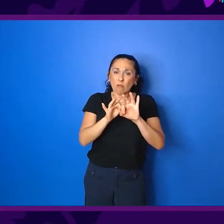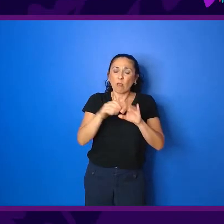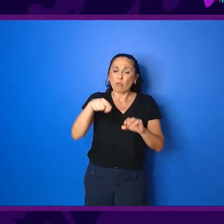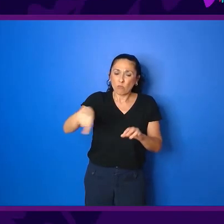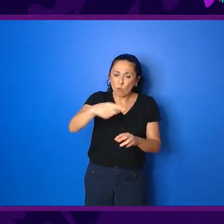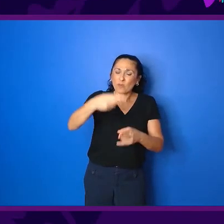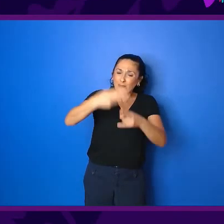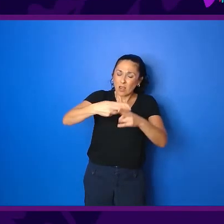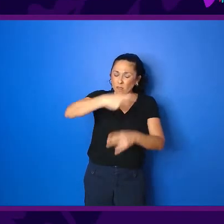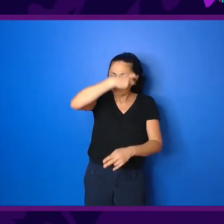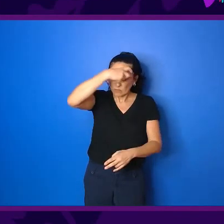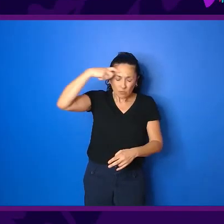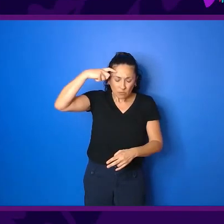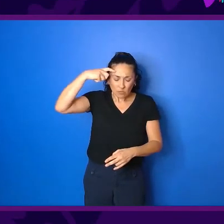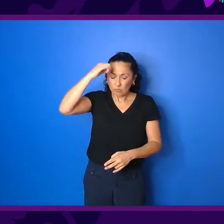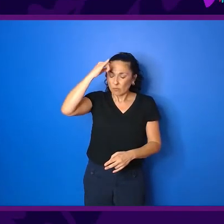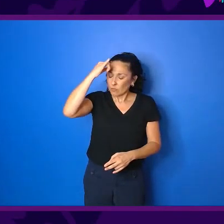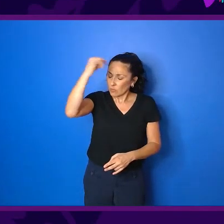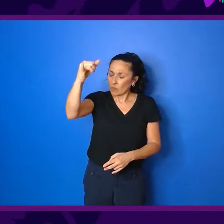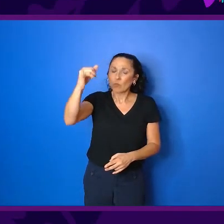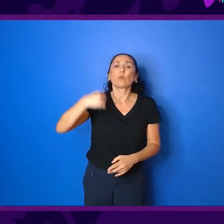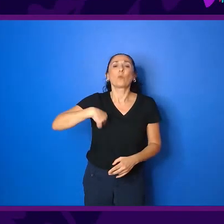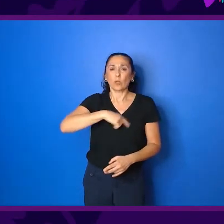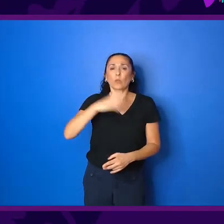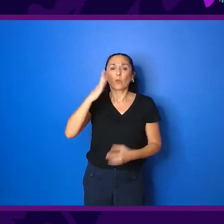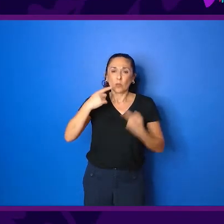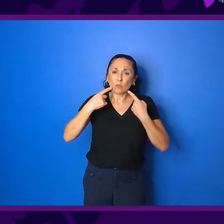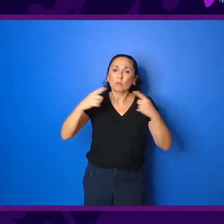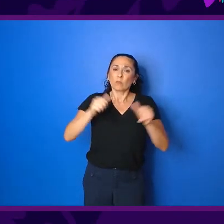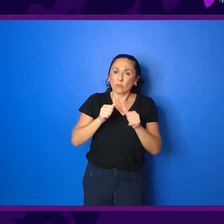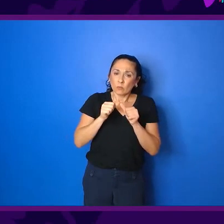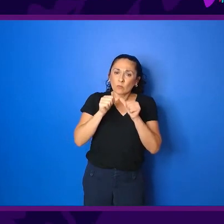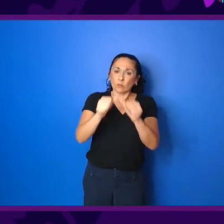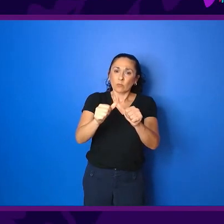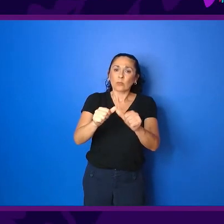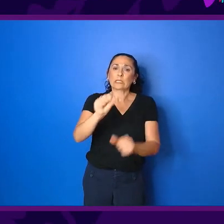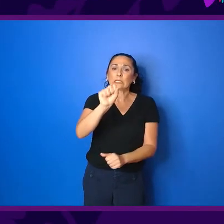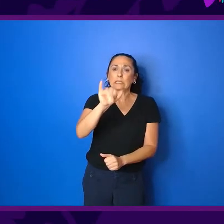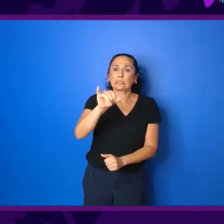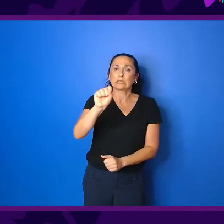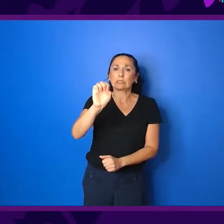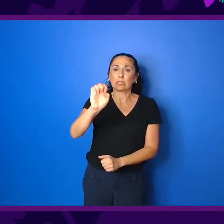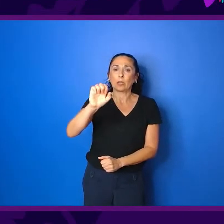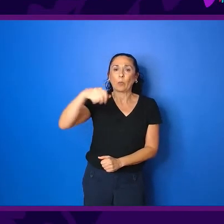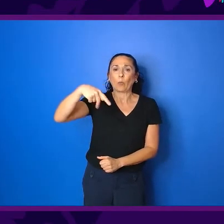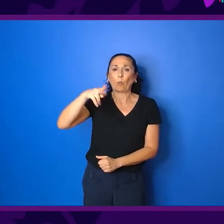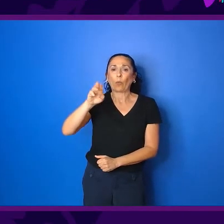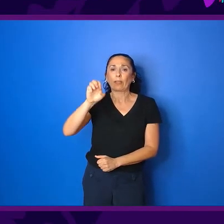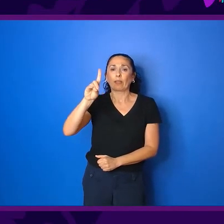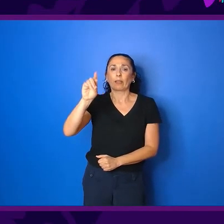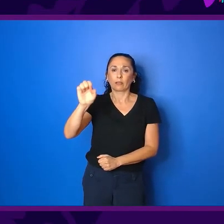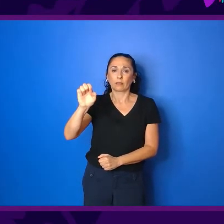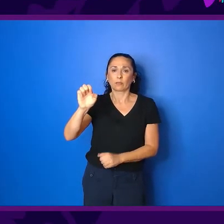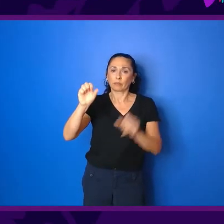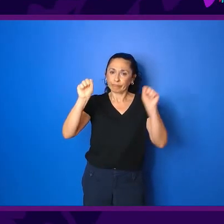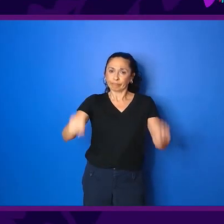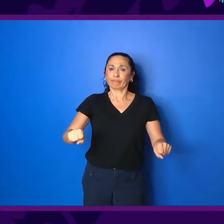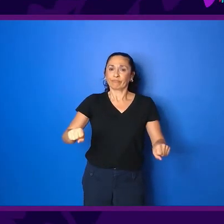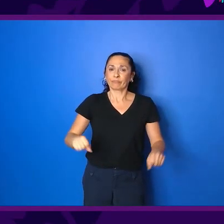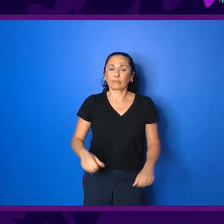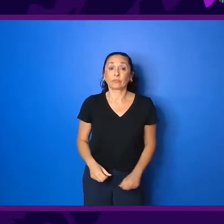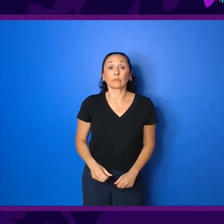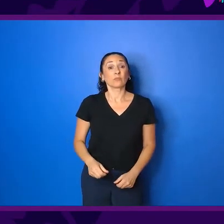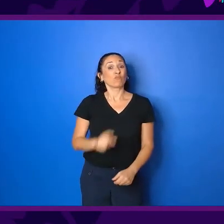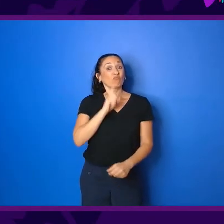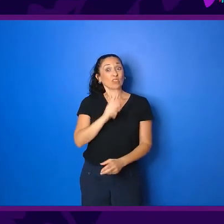We will get through this. Si se puede. And this is actually an honor for me because I